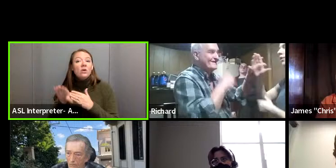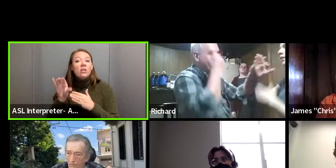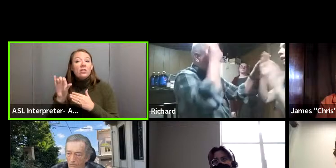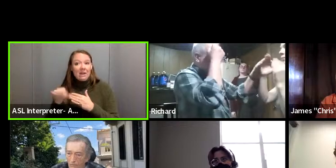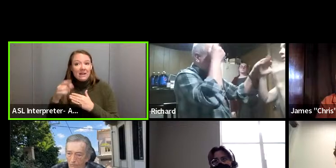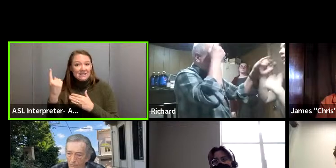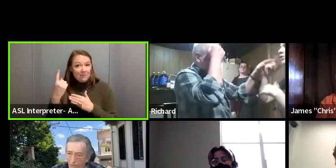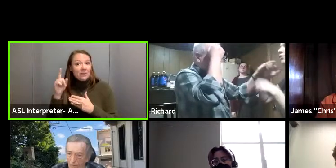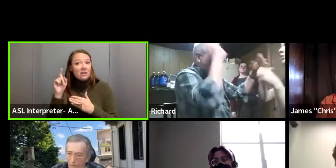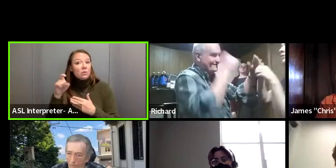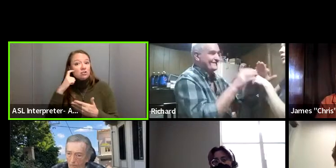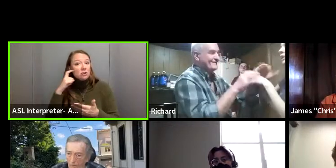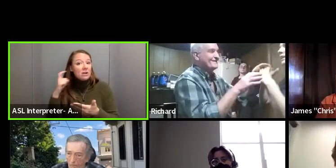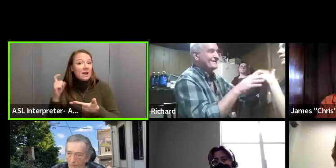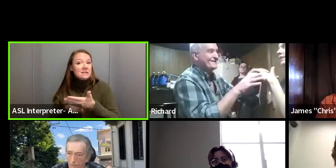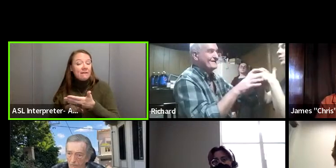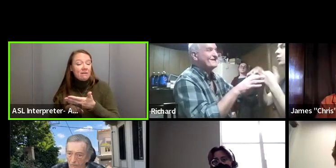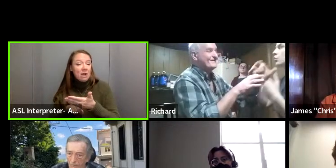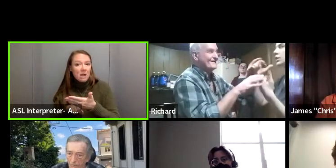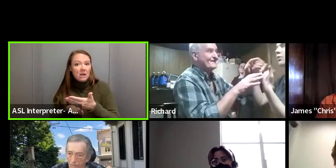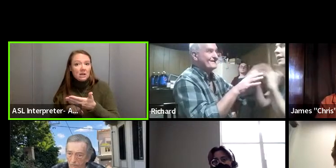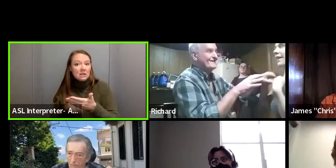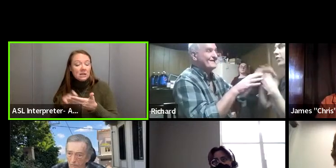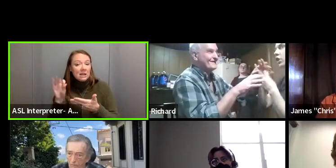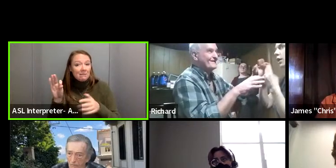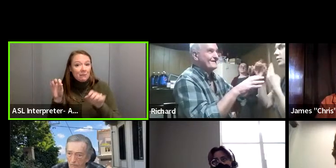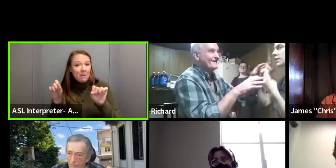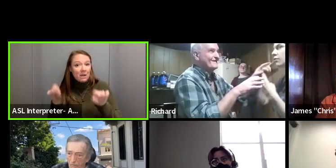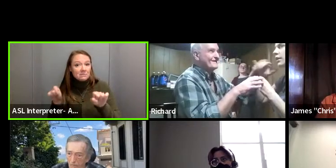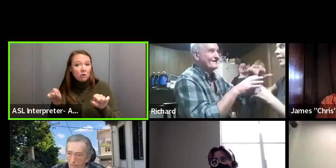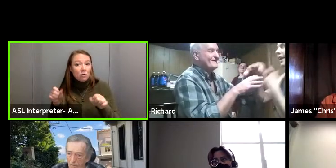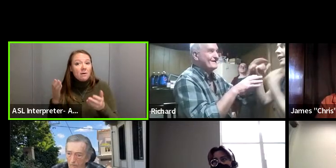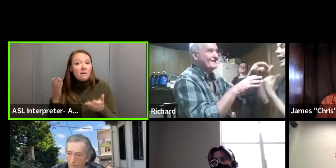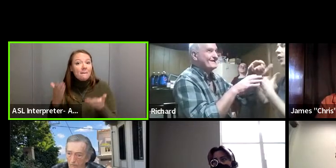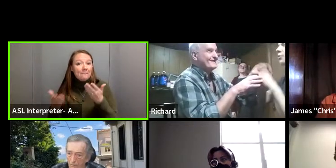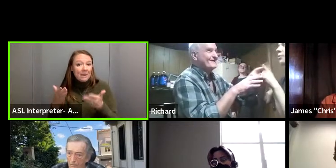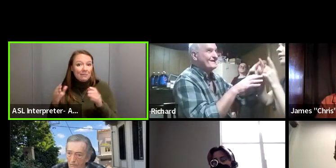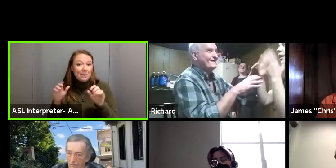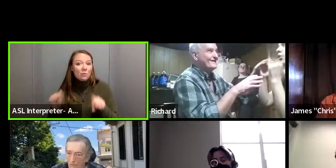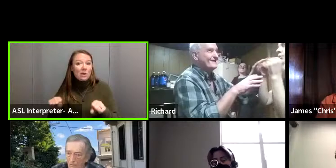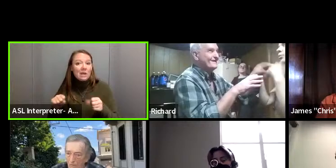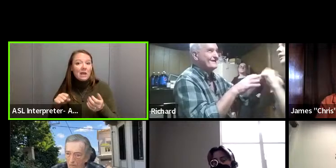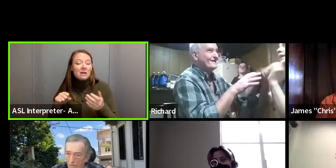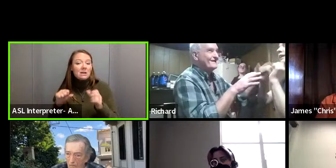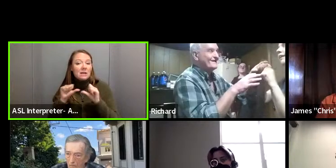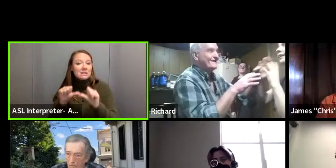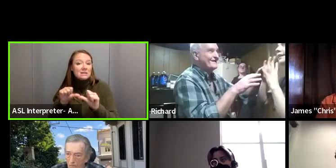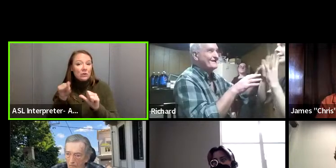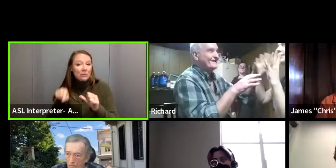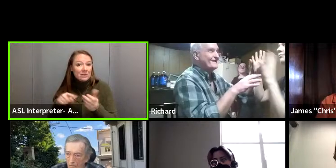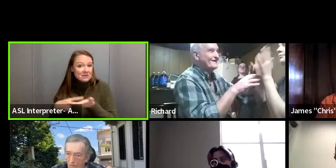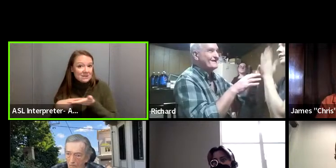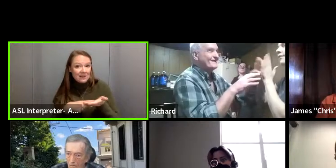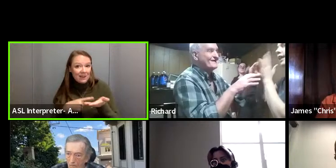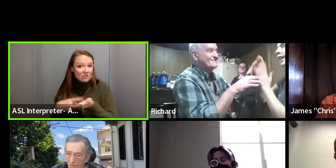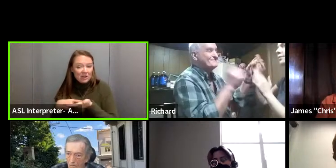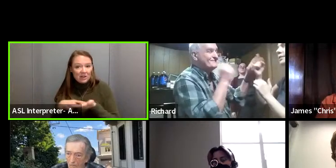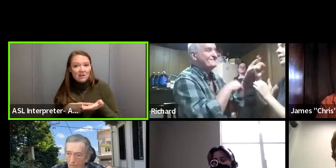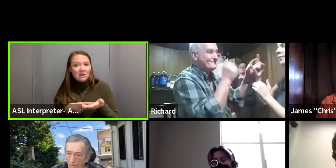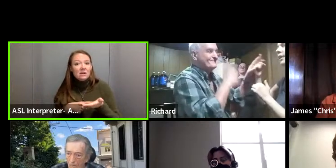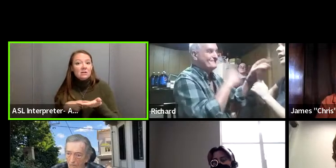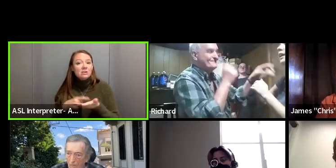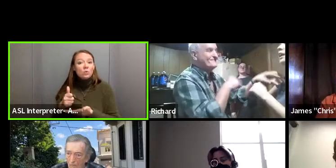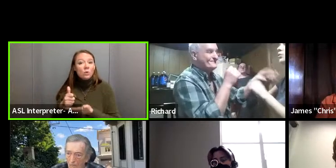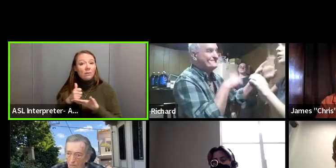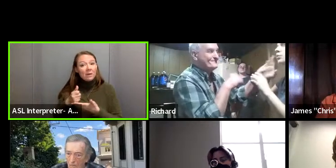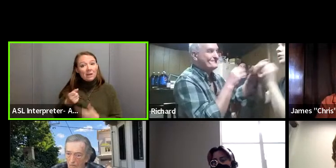possible, and maybe we can continue this conversation to understand what options are out